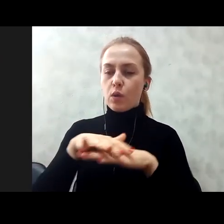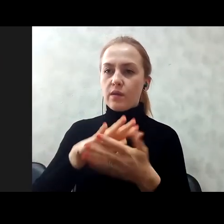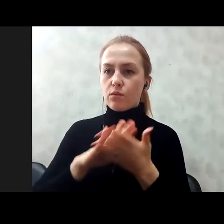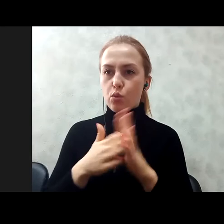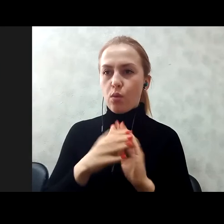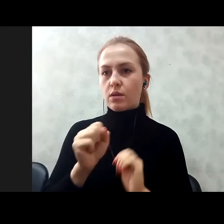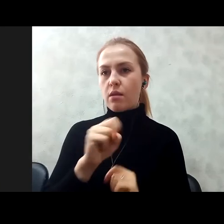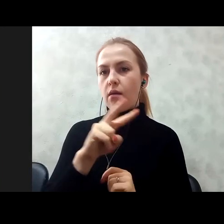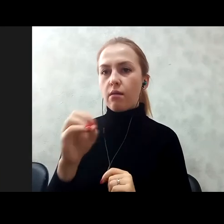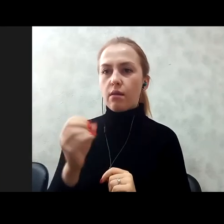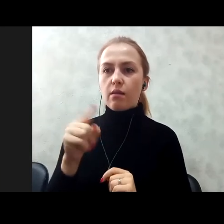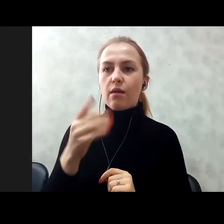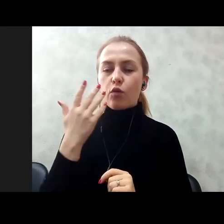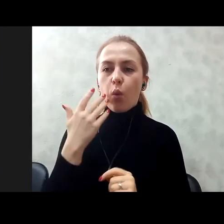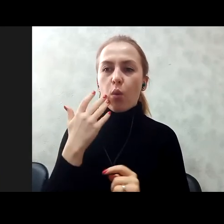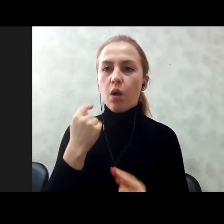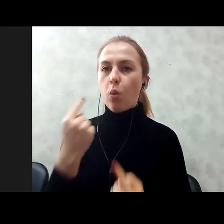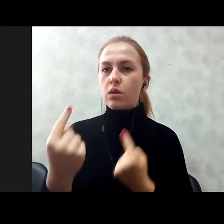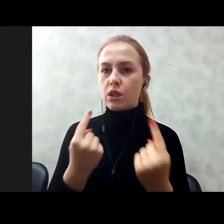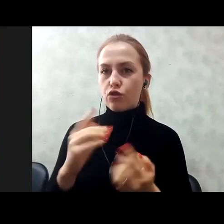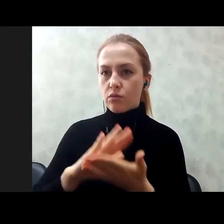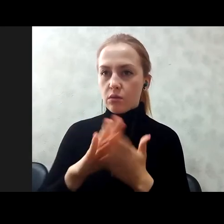So I cannot say that we